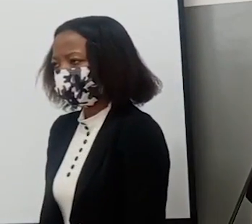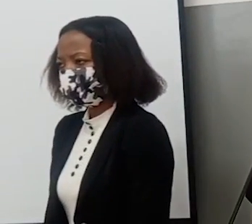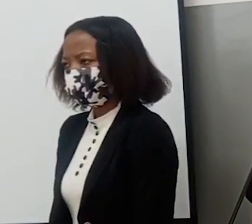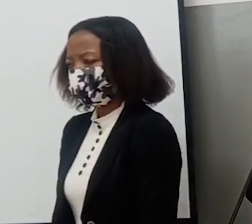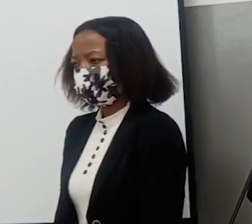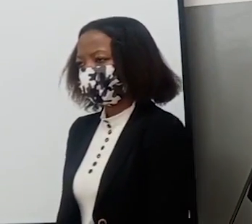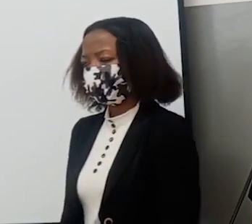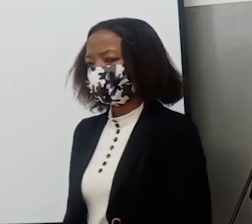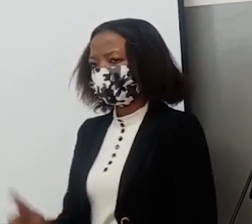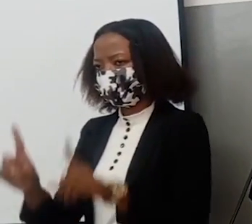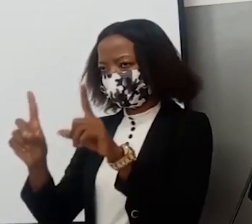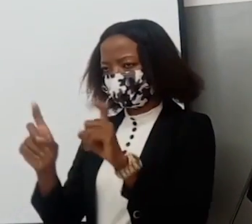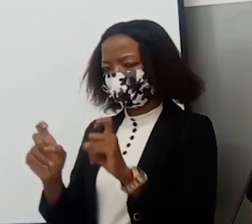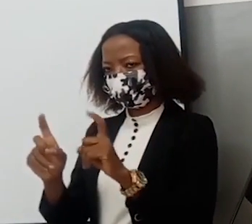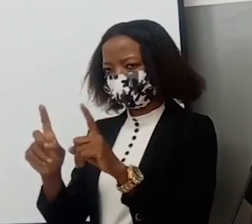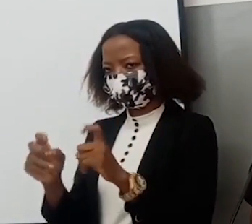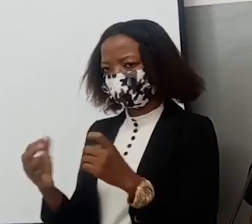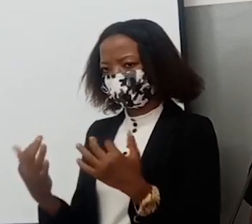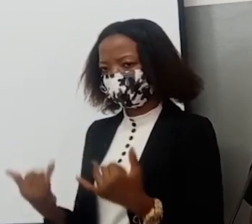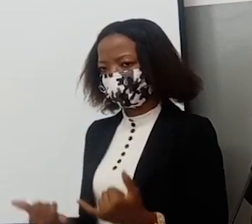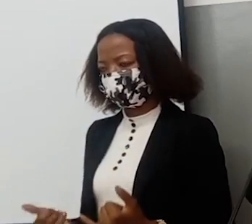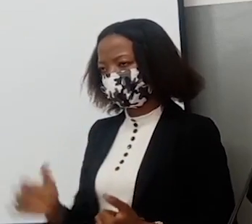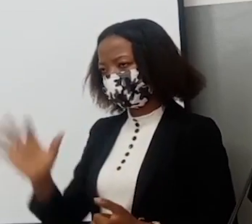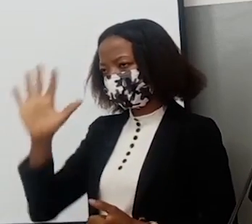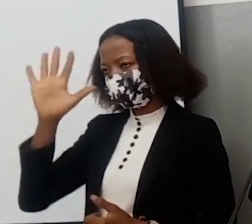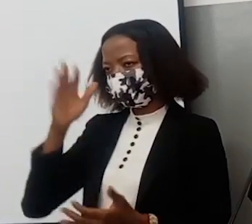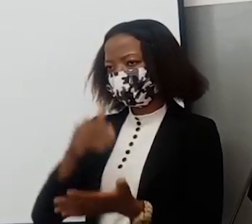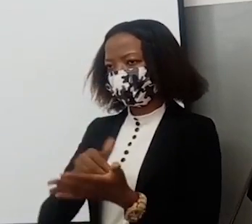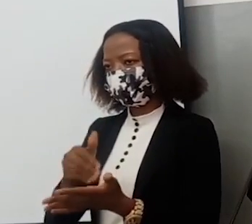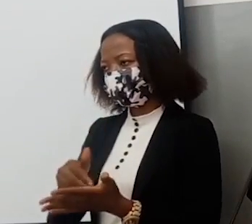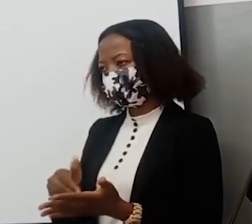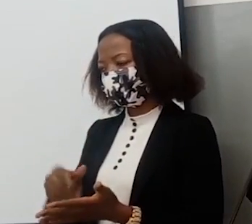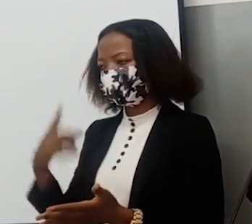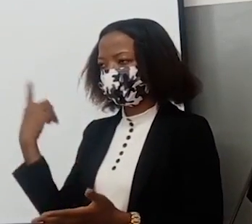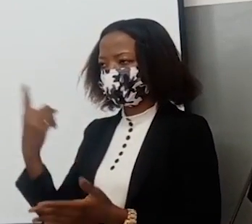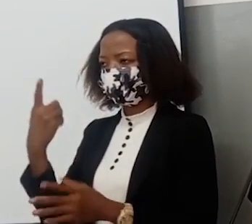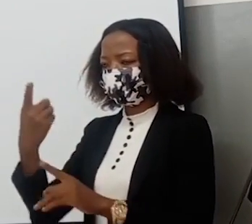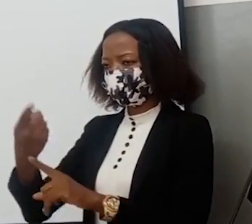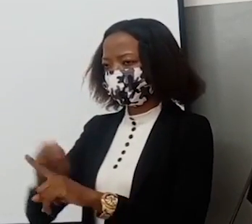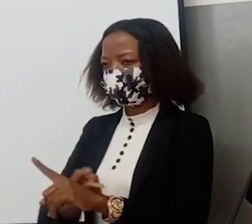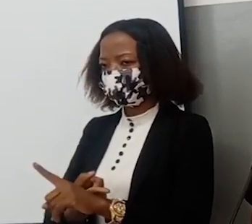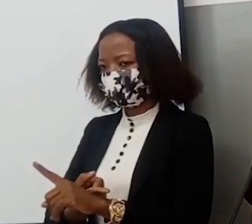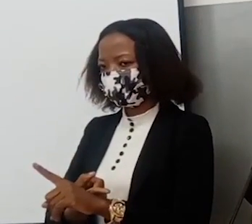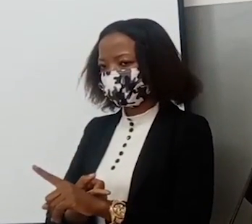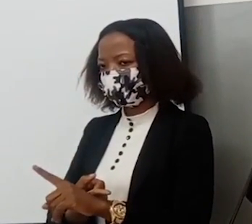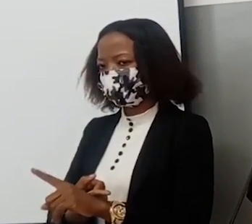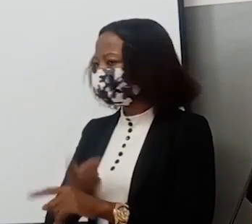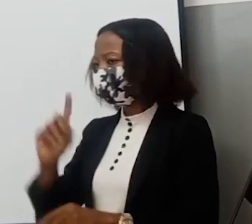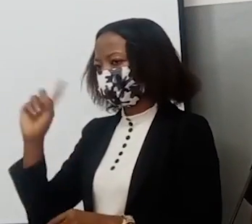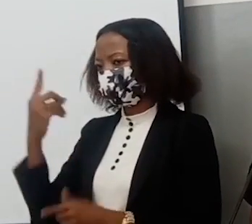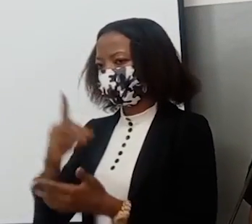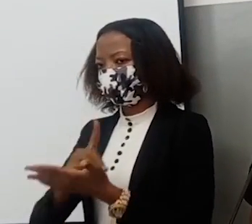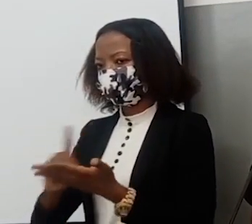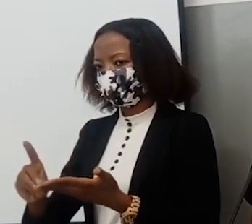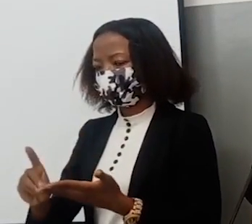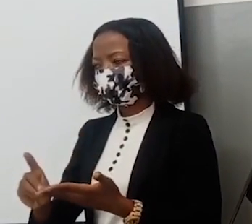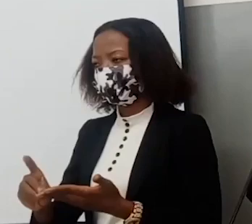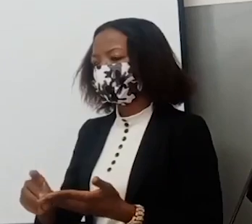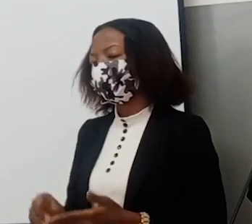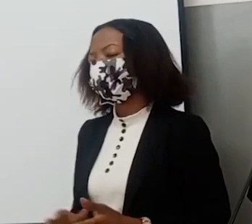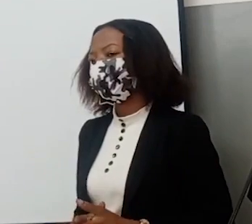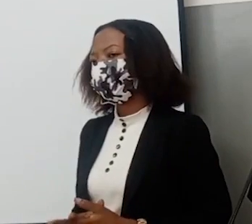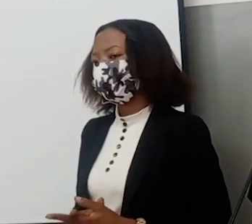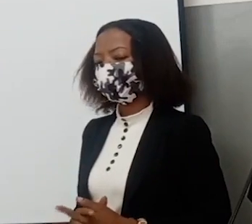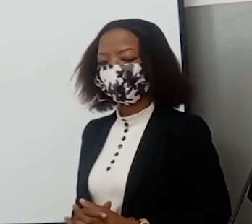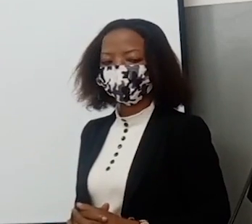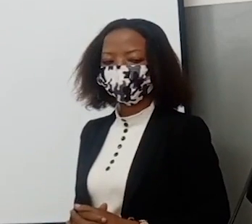Our tests are now averaging 5,000 per week, so we have ramped up on testing, and also we are intensifying